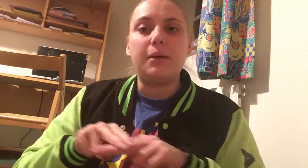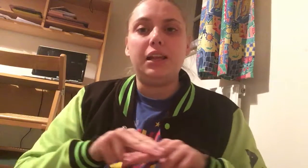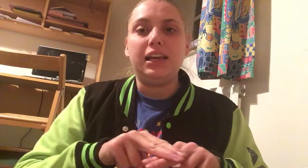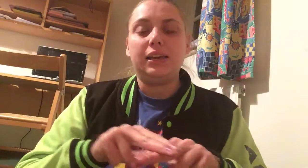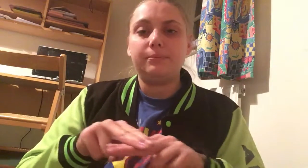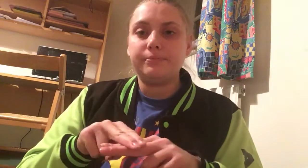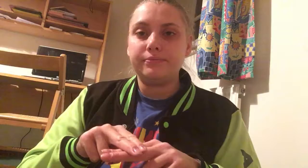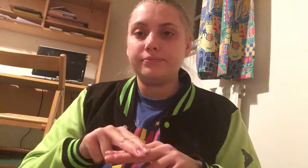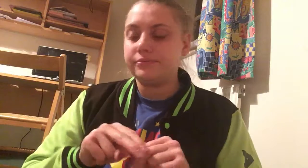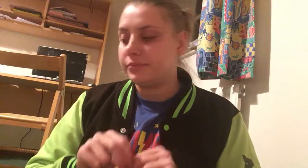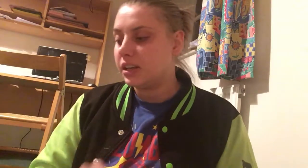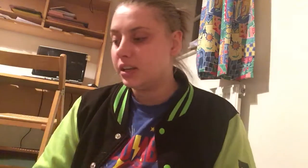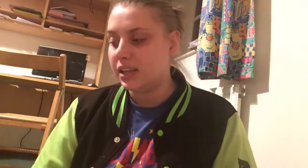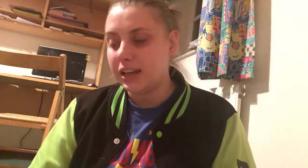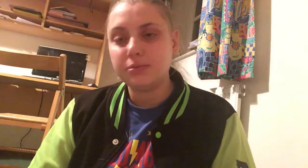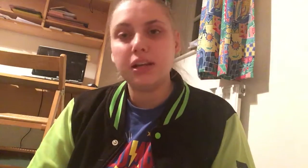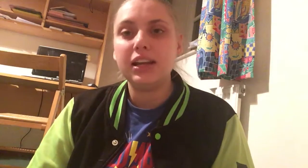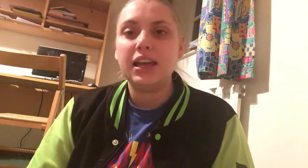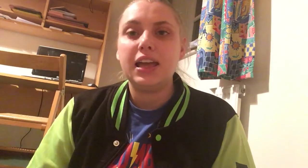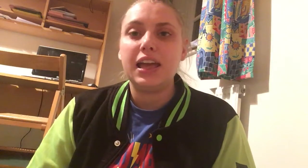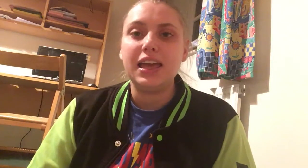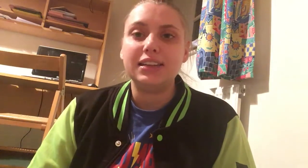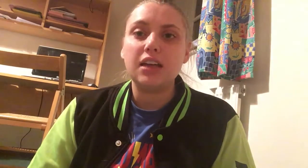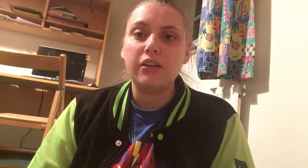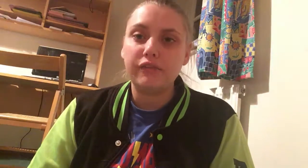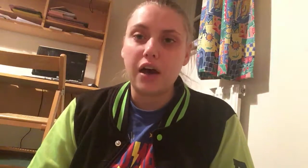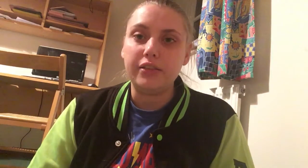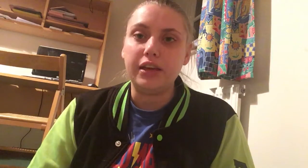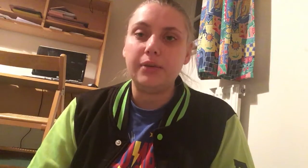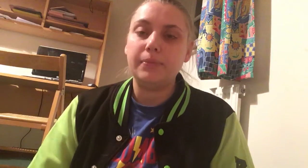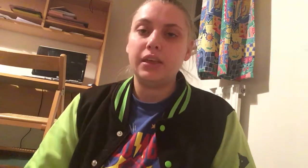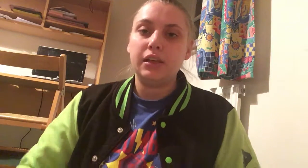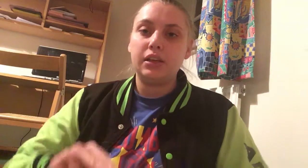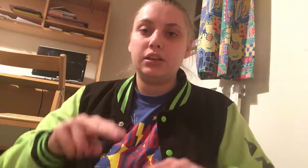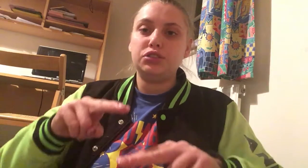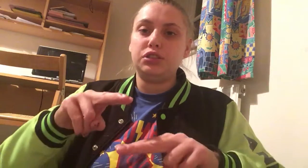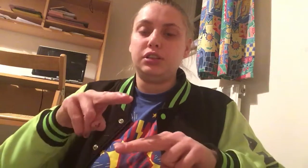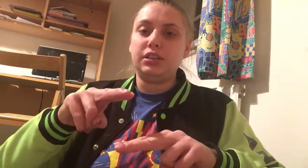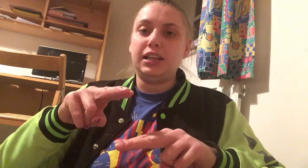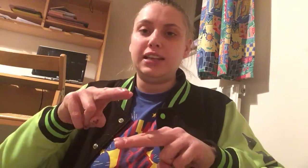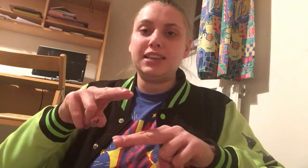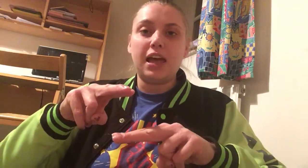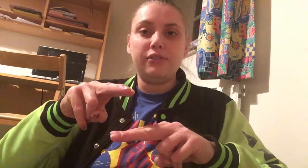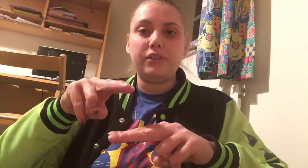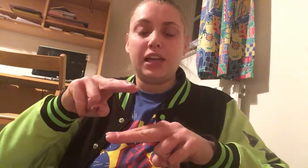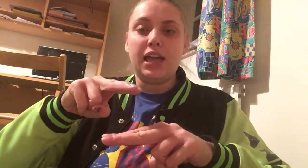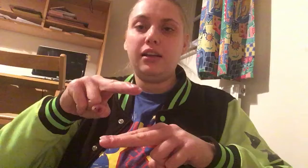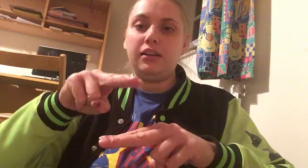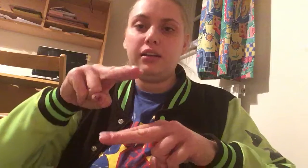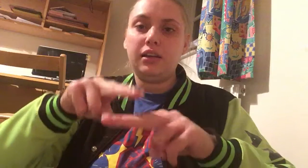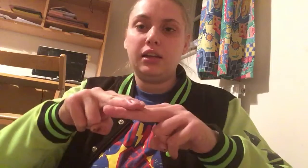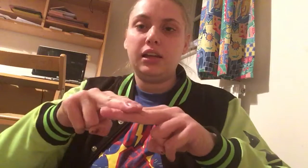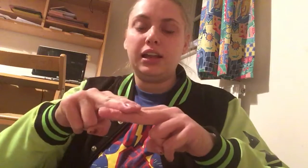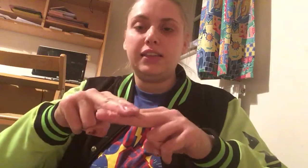family. Next one is father. So you do the letter F again, like